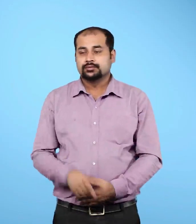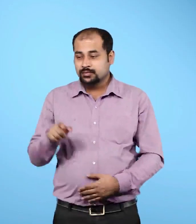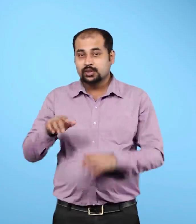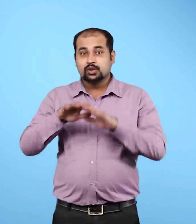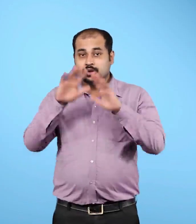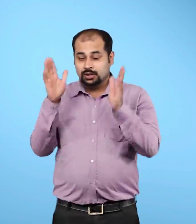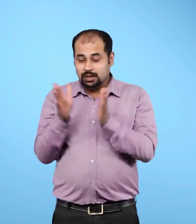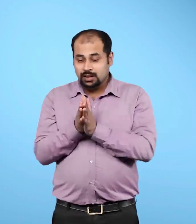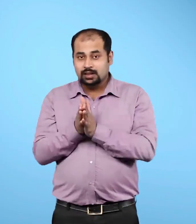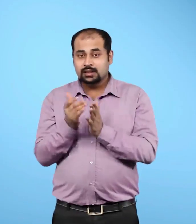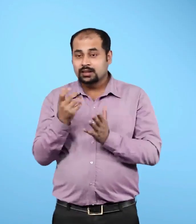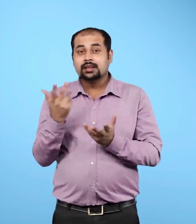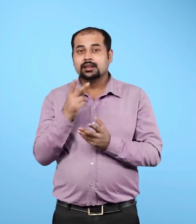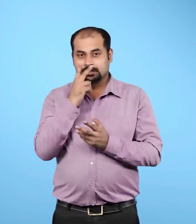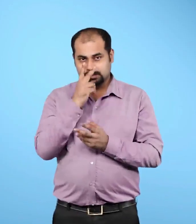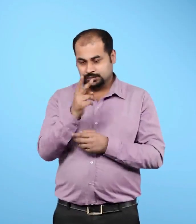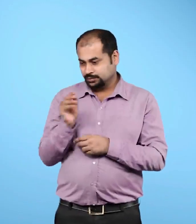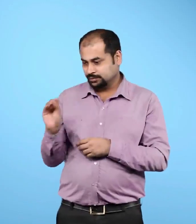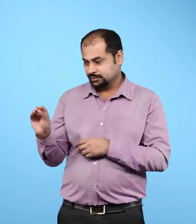Then what will be the total bill amount?